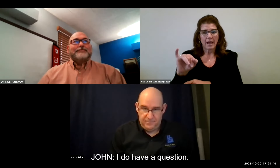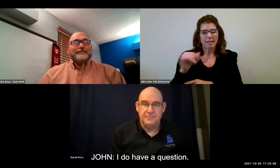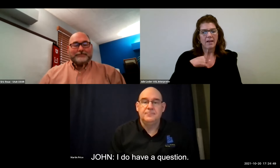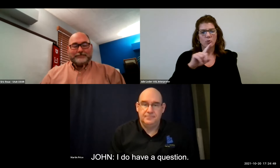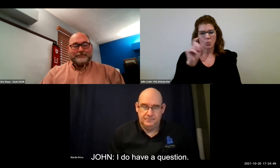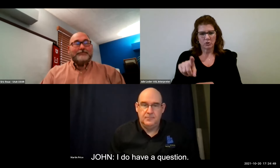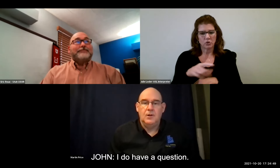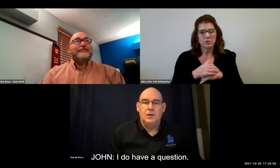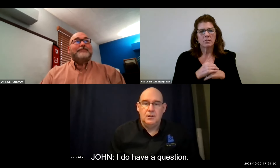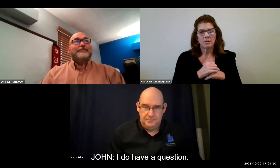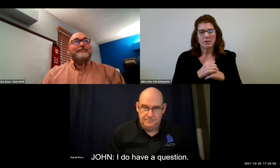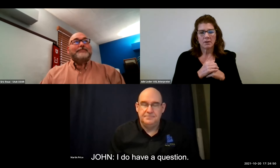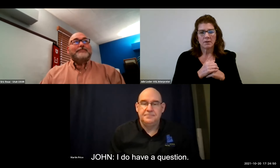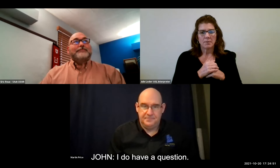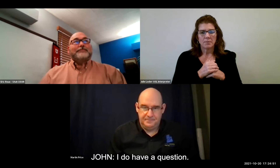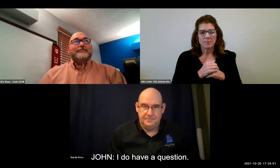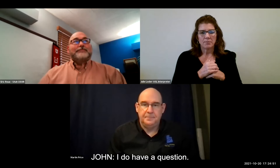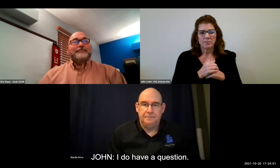question.